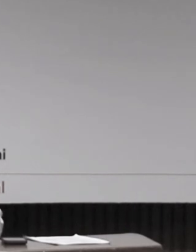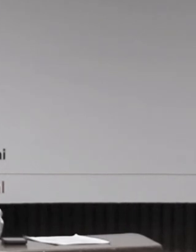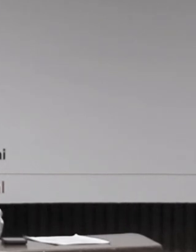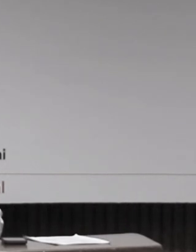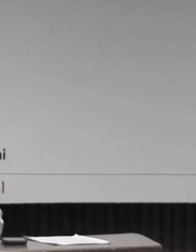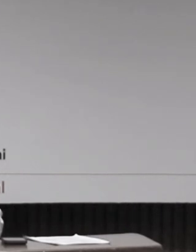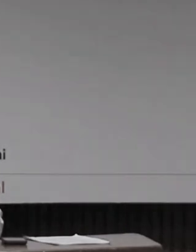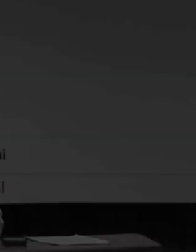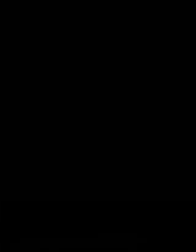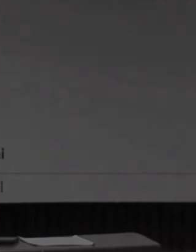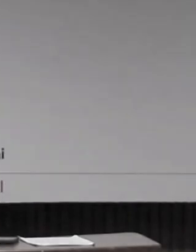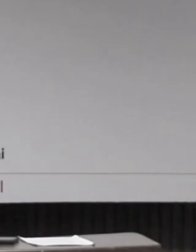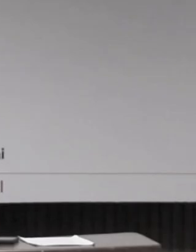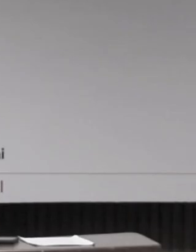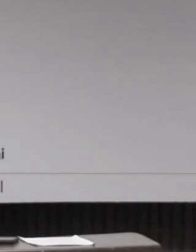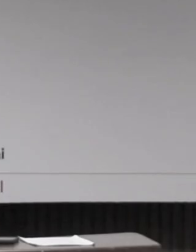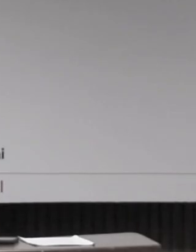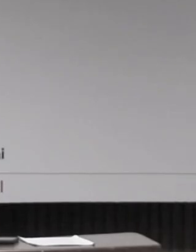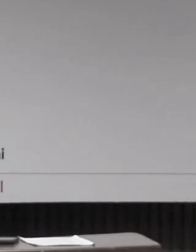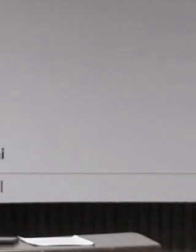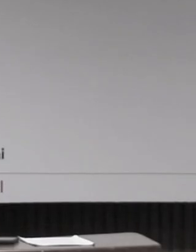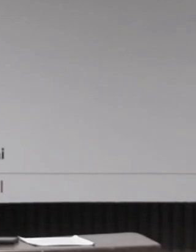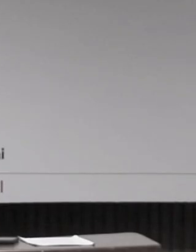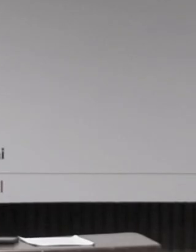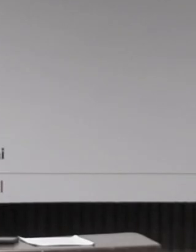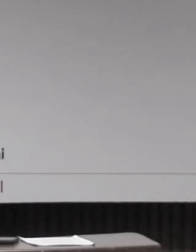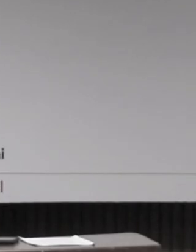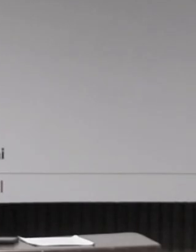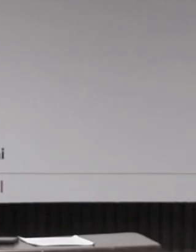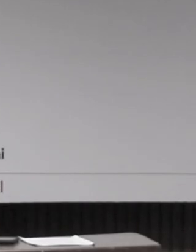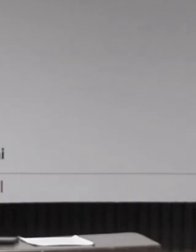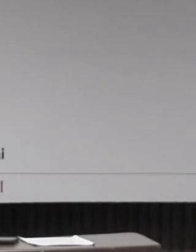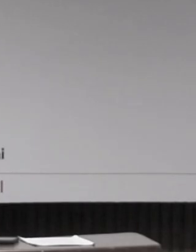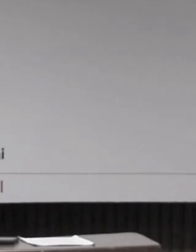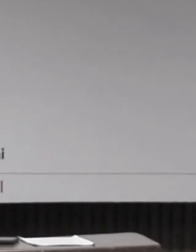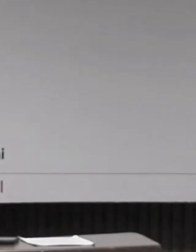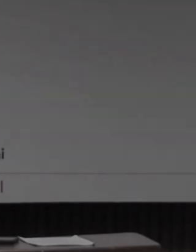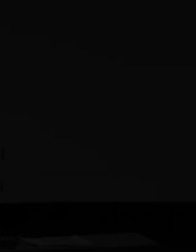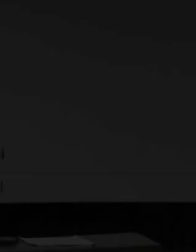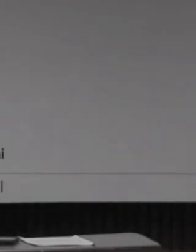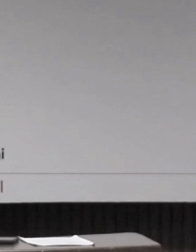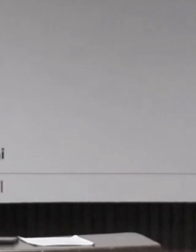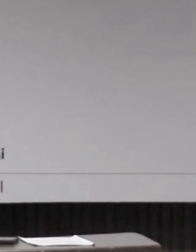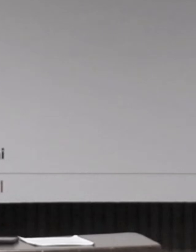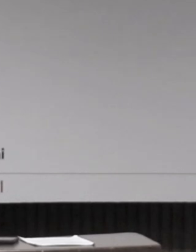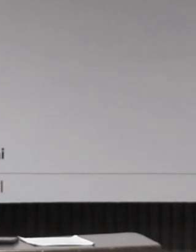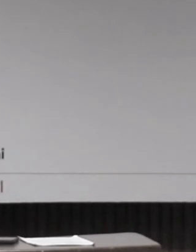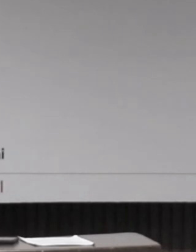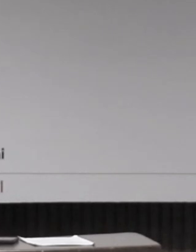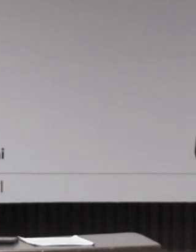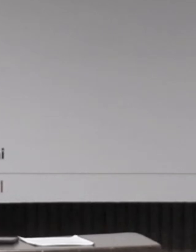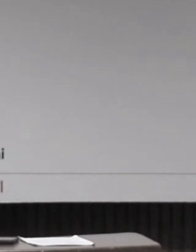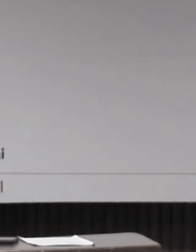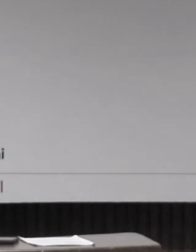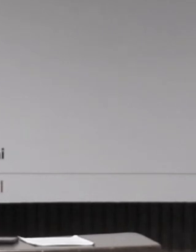along with many exotic. Forest community cannot be created through only fast, so-called fast-growing plants. You need to look at the